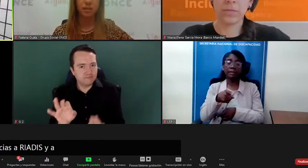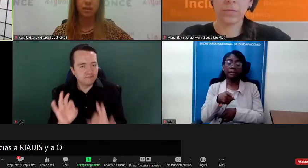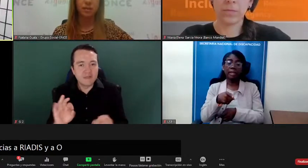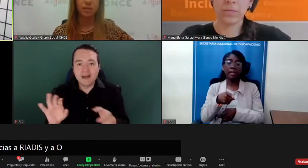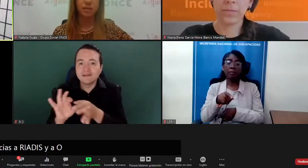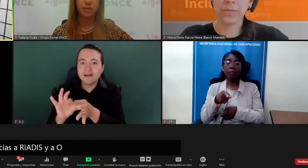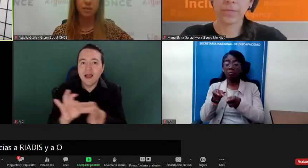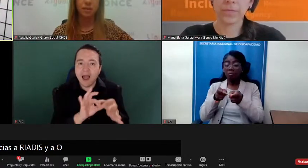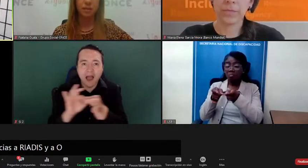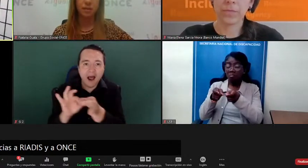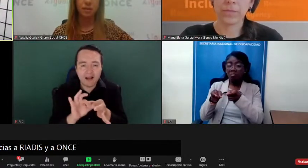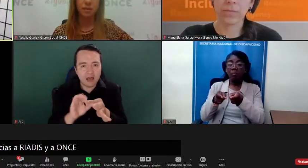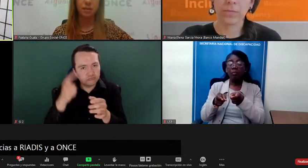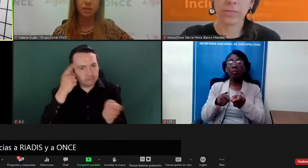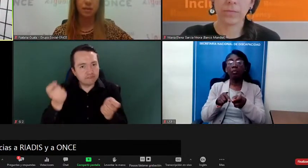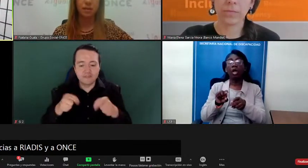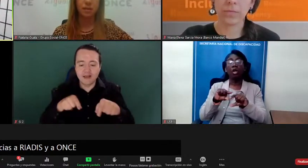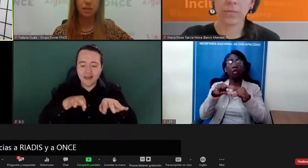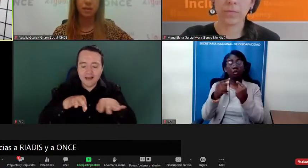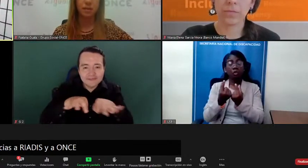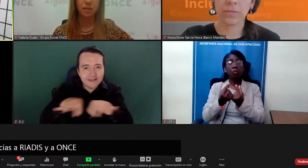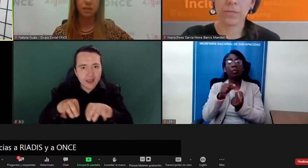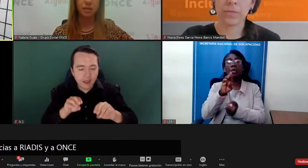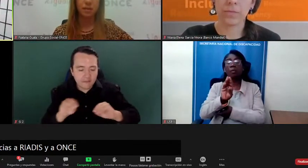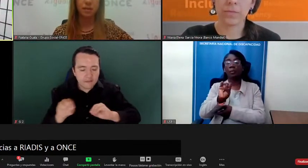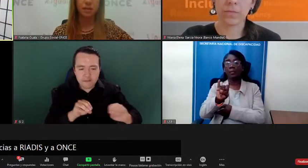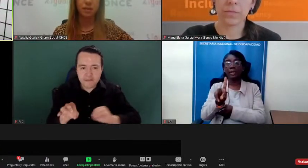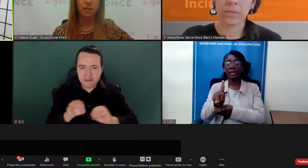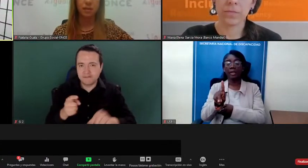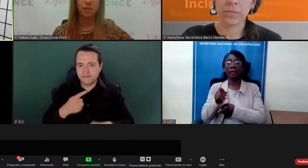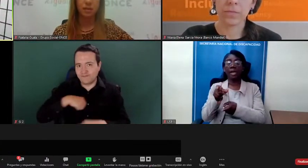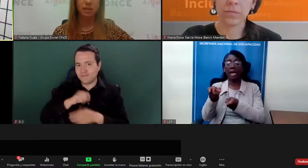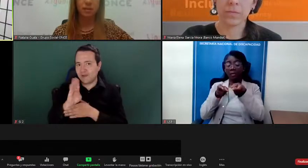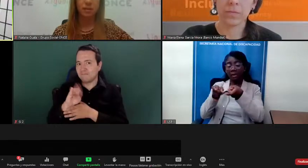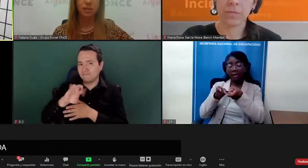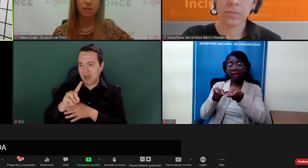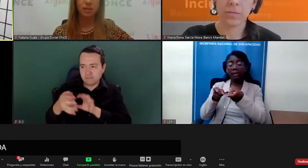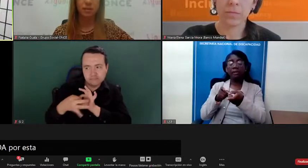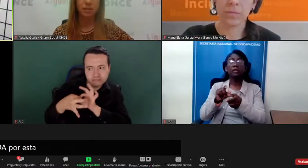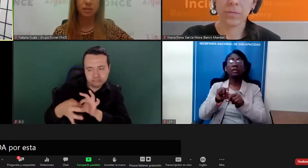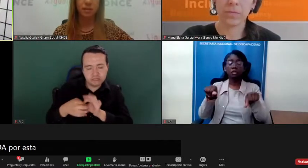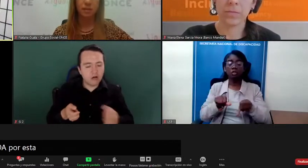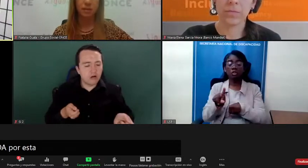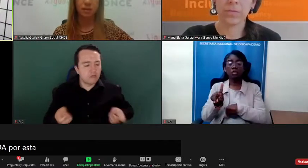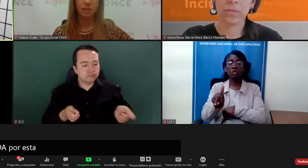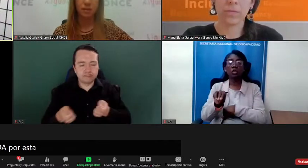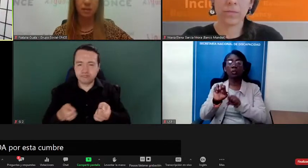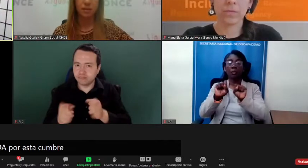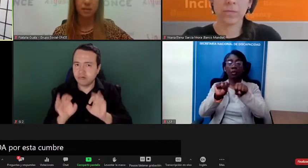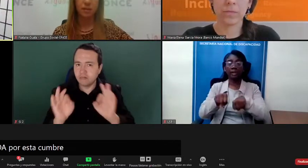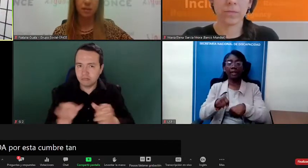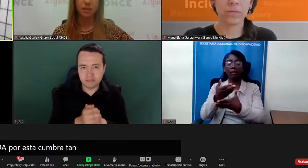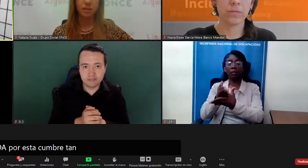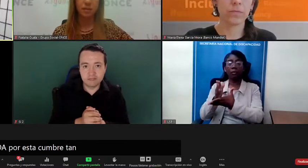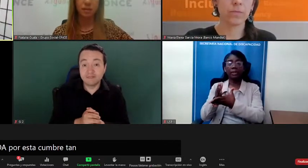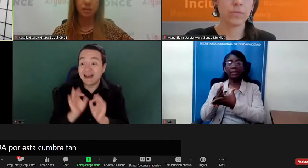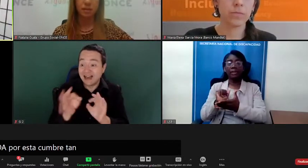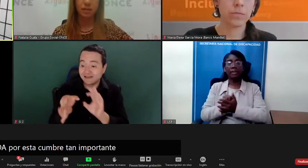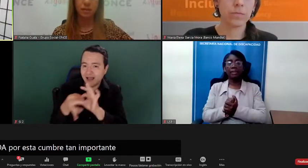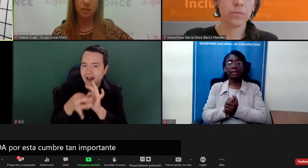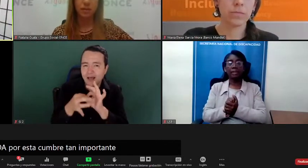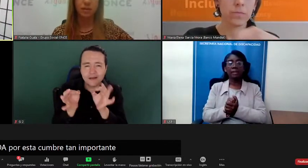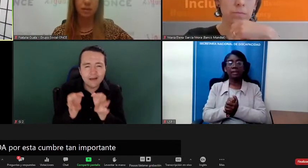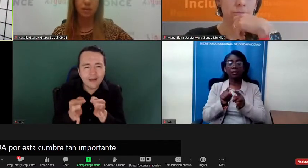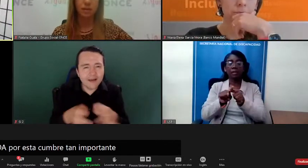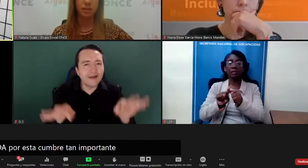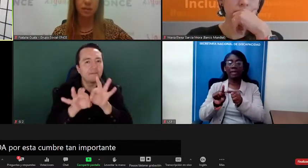strategic alliance for the idb and this is an important summit to